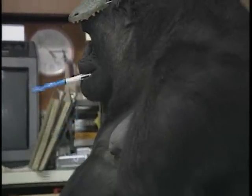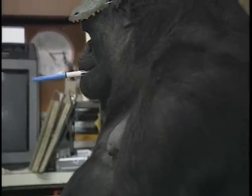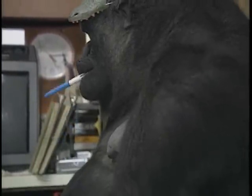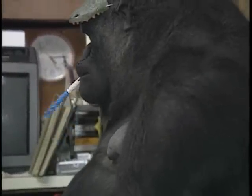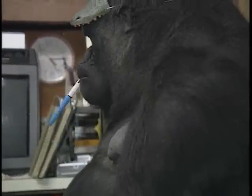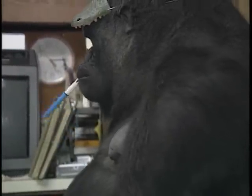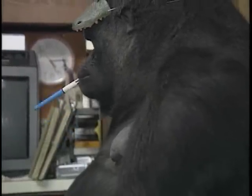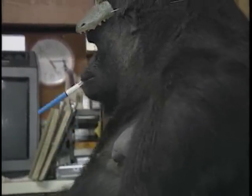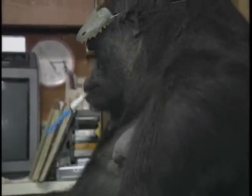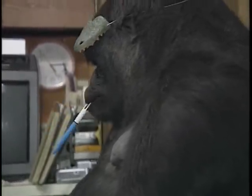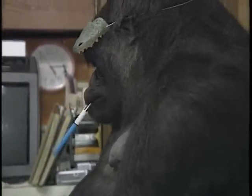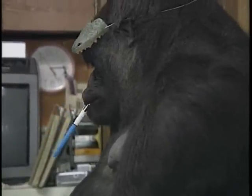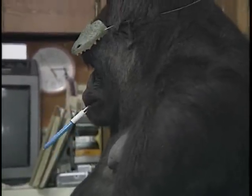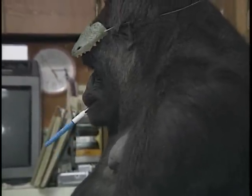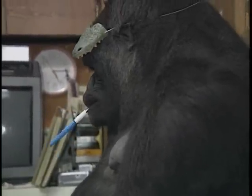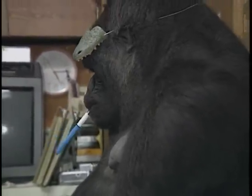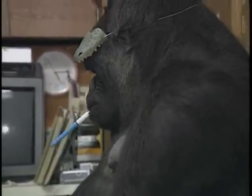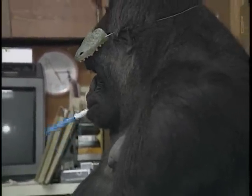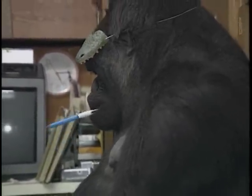of a person as I am.